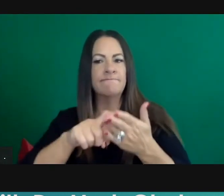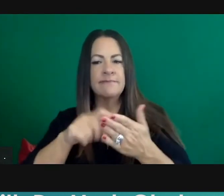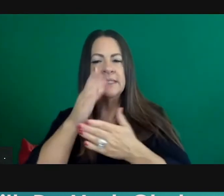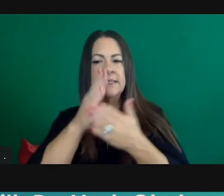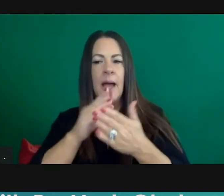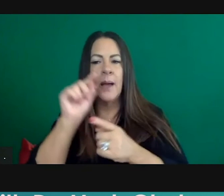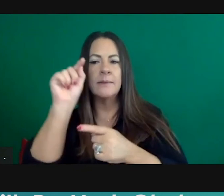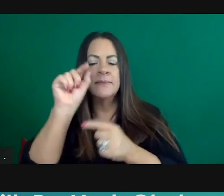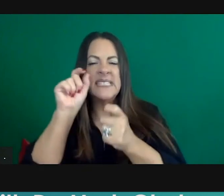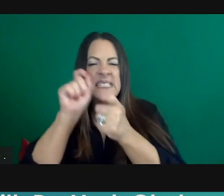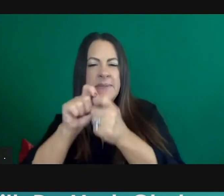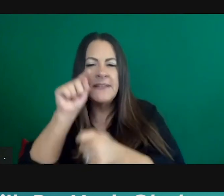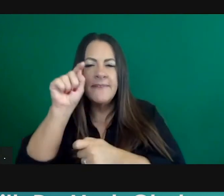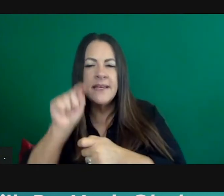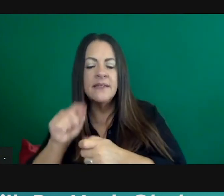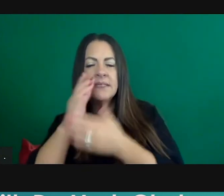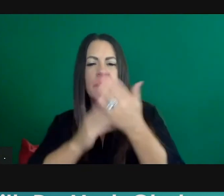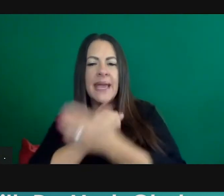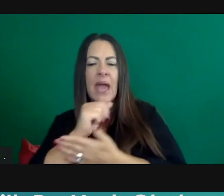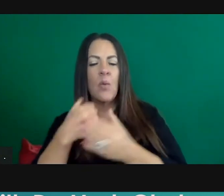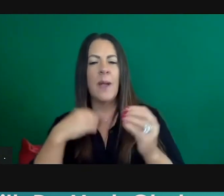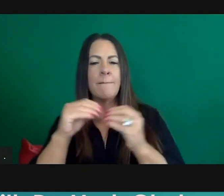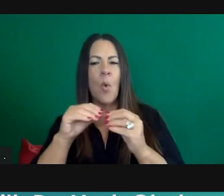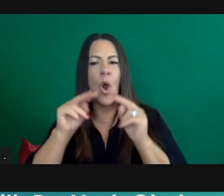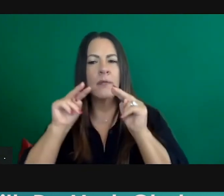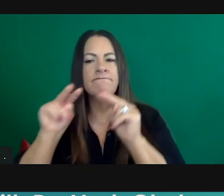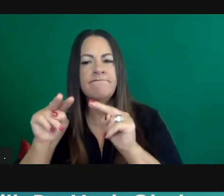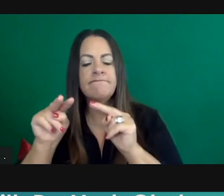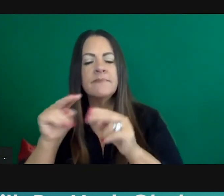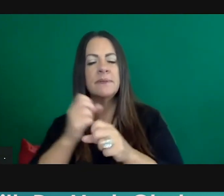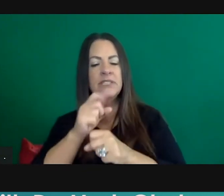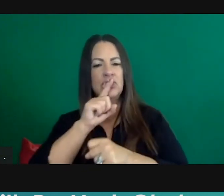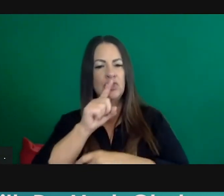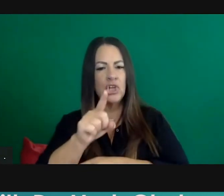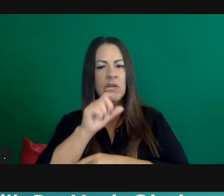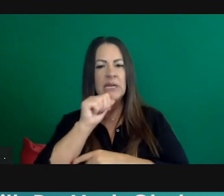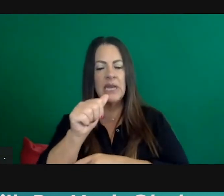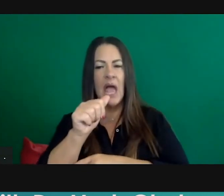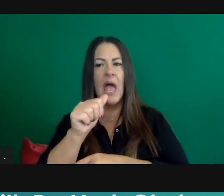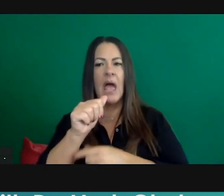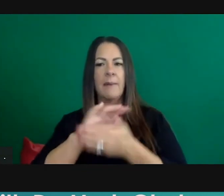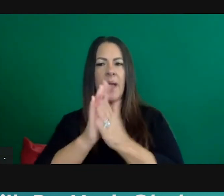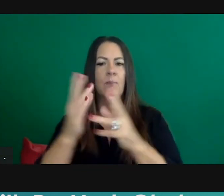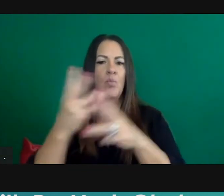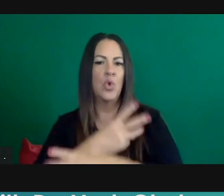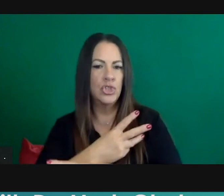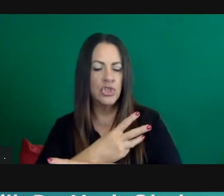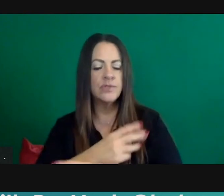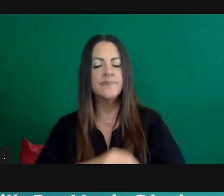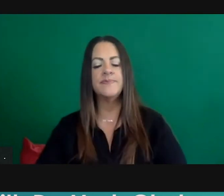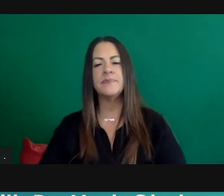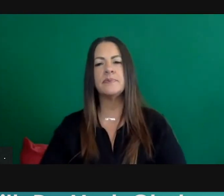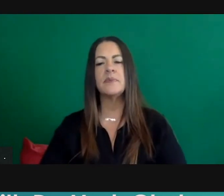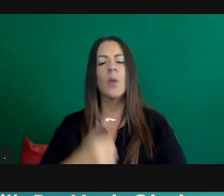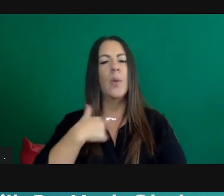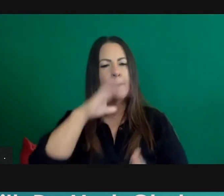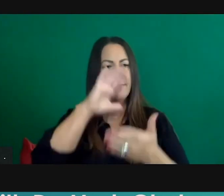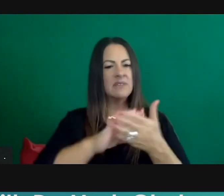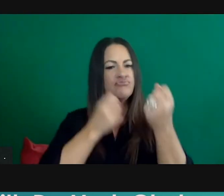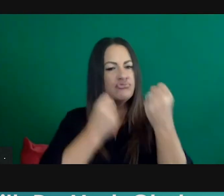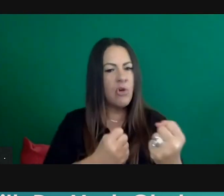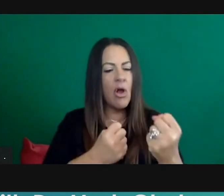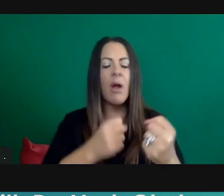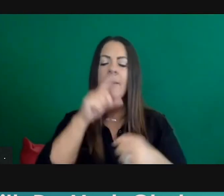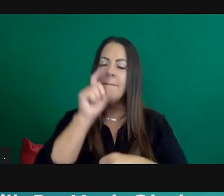Diego. All that said, if collectively there's a real belief that slowing things down, putting things